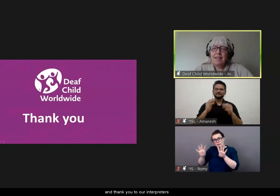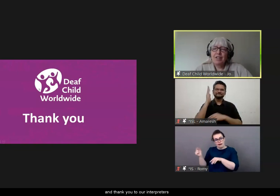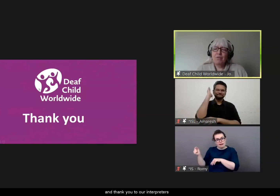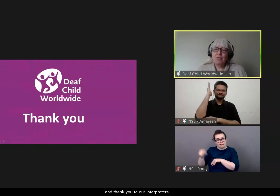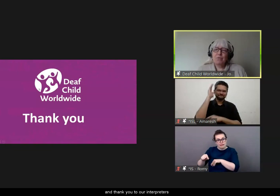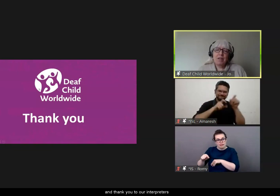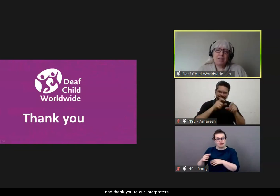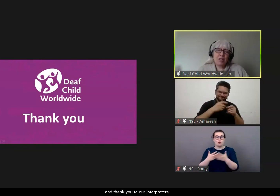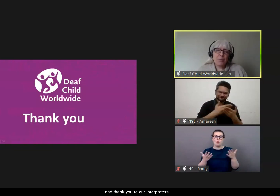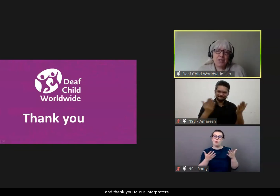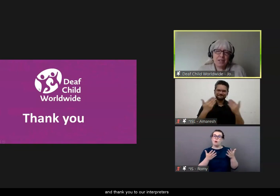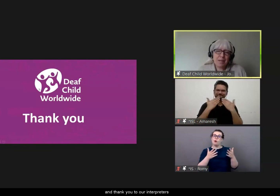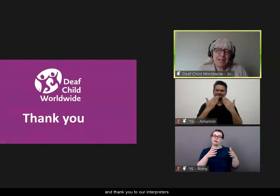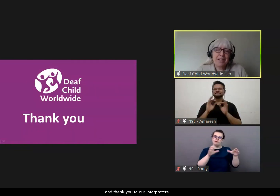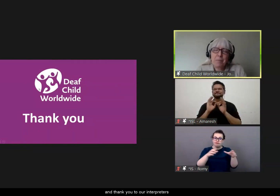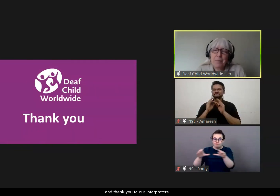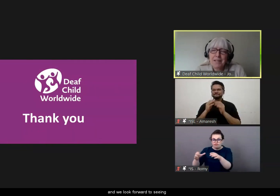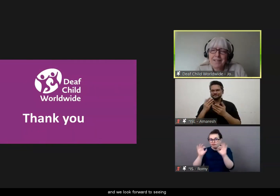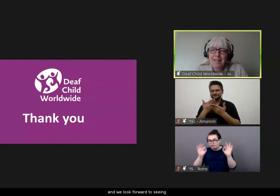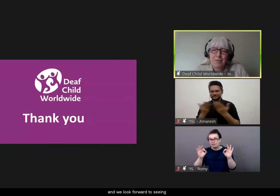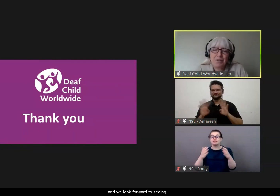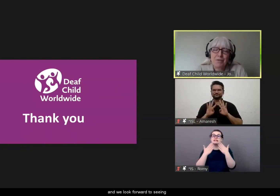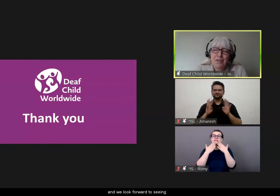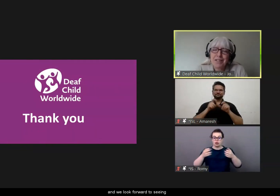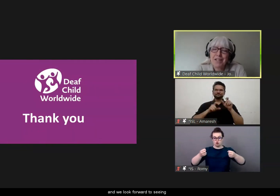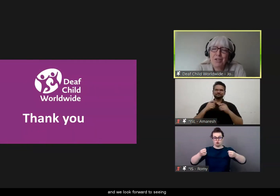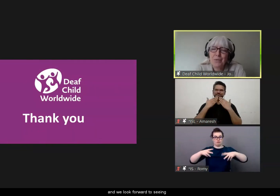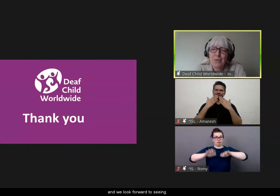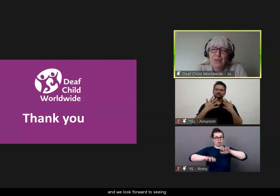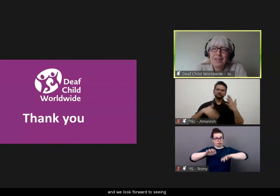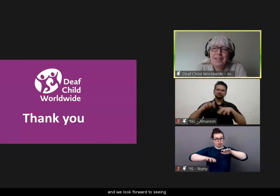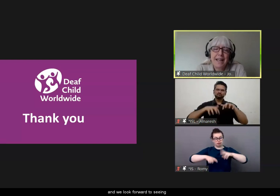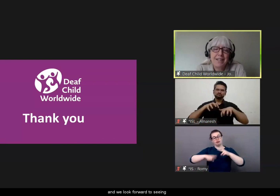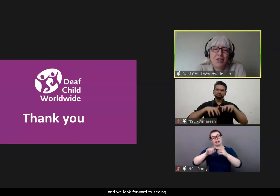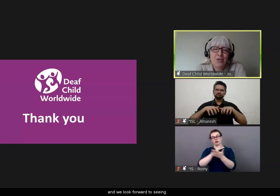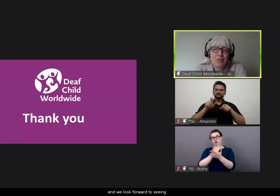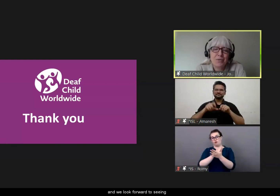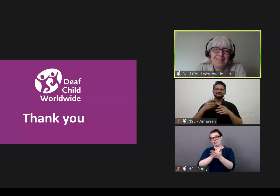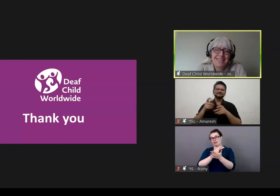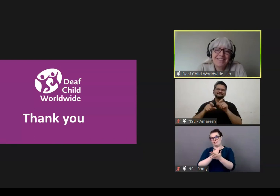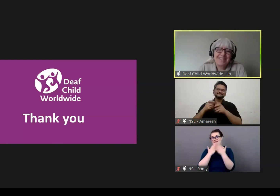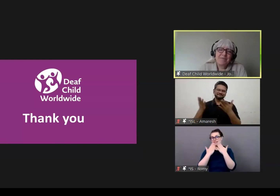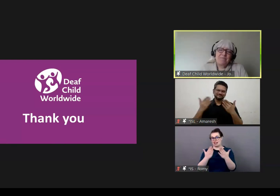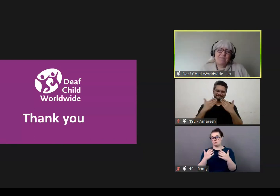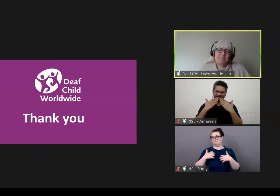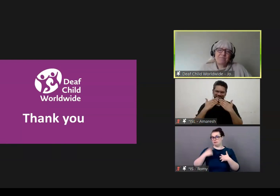And thank you to our interpreters and palintypists. And we look forward to seeing you all again soon.